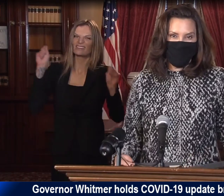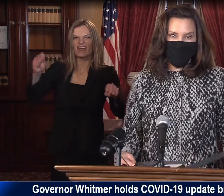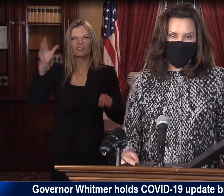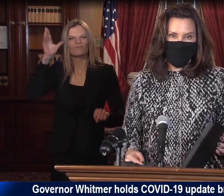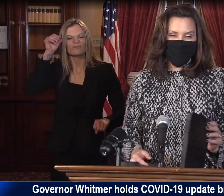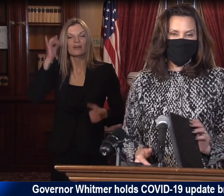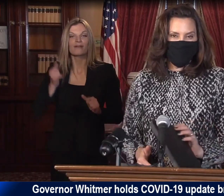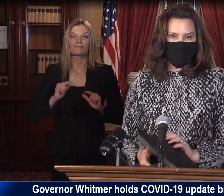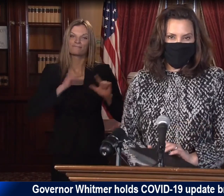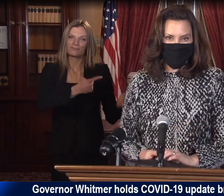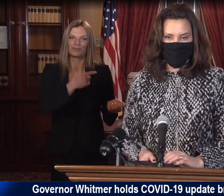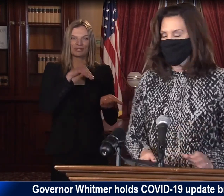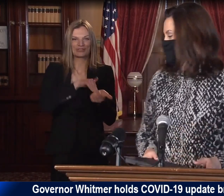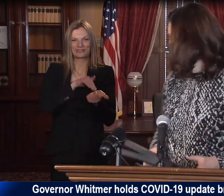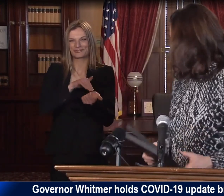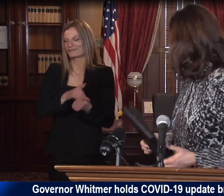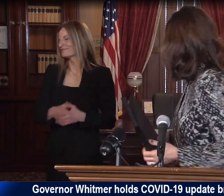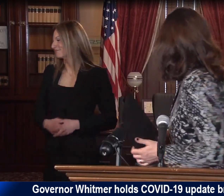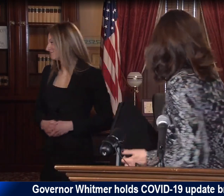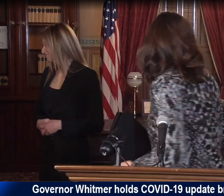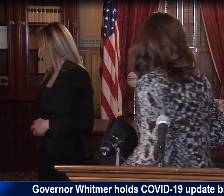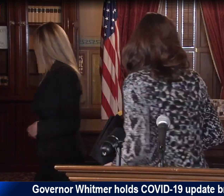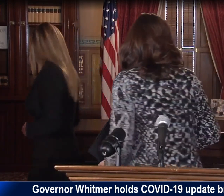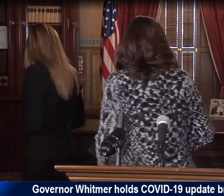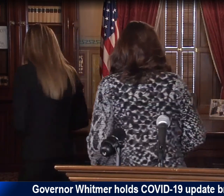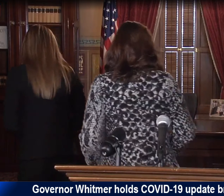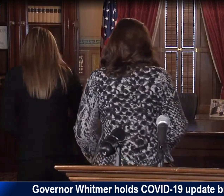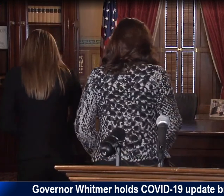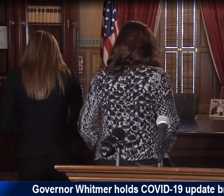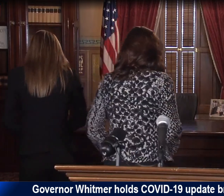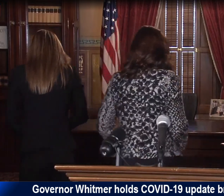and with that, I'll hand it over to Dr. Khaldun.